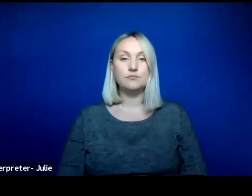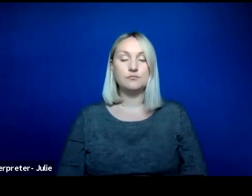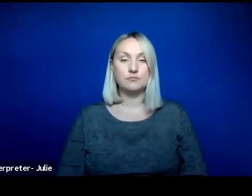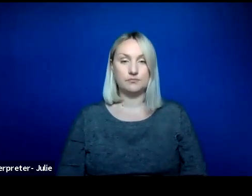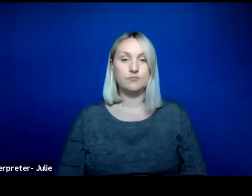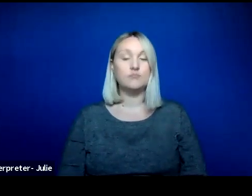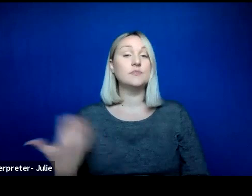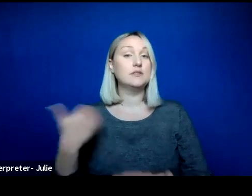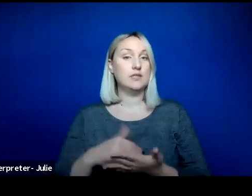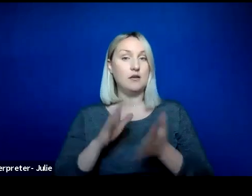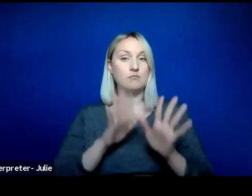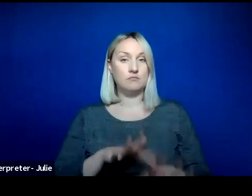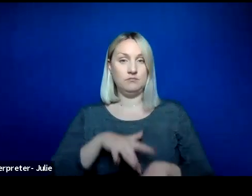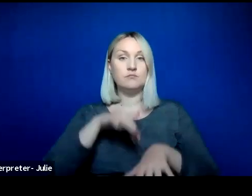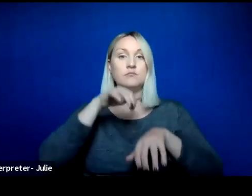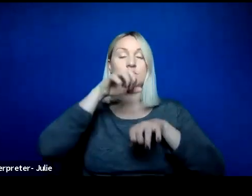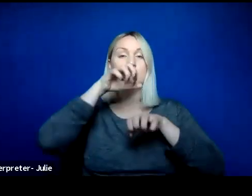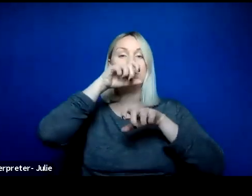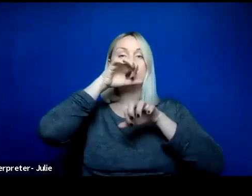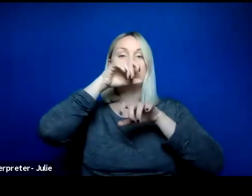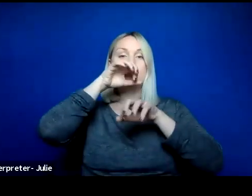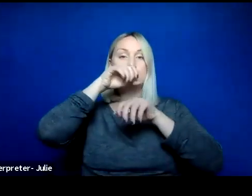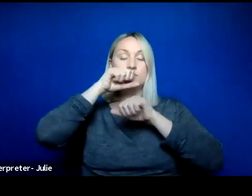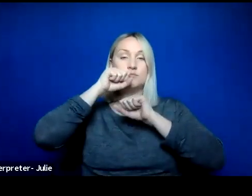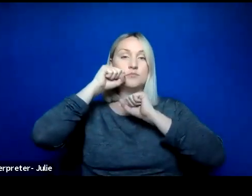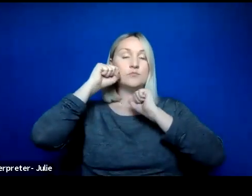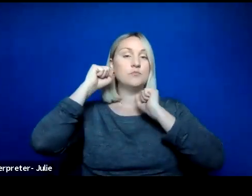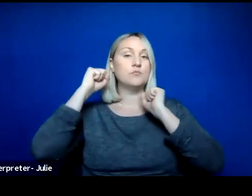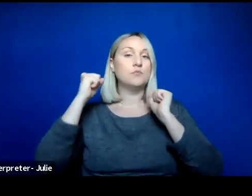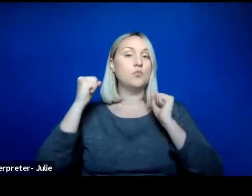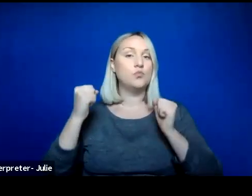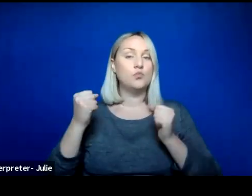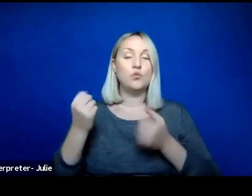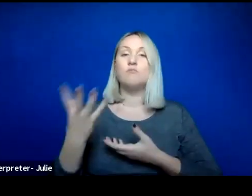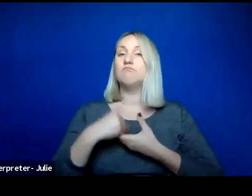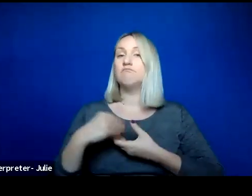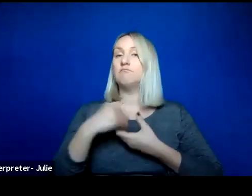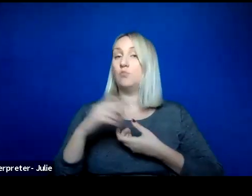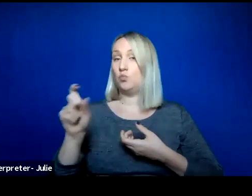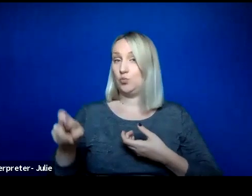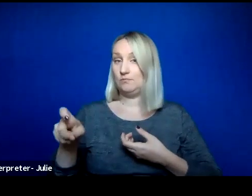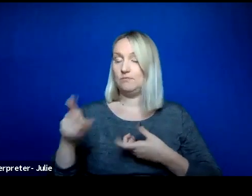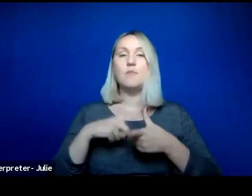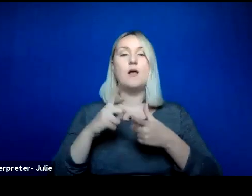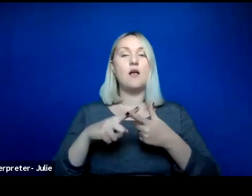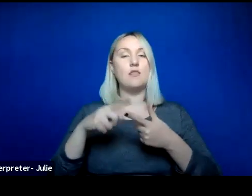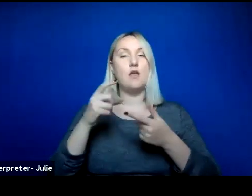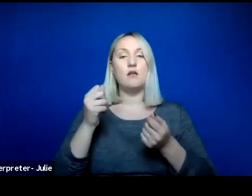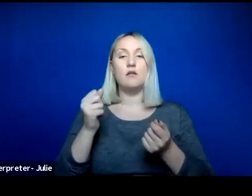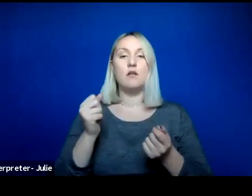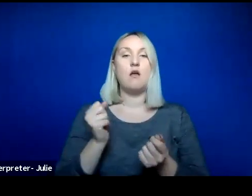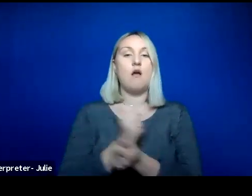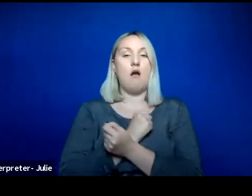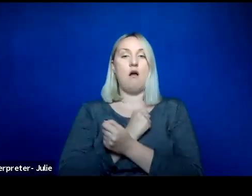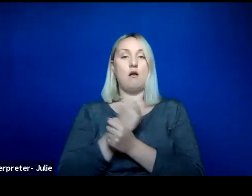Take one more breathe in, filling yourself with nourishment. And breathe out, hug the muscles